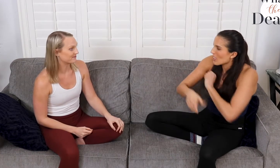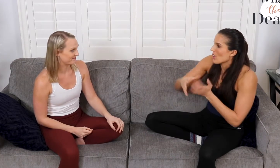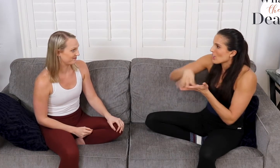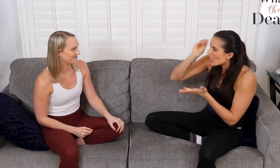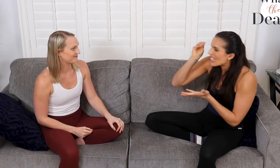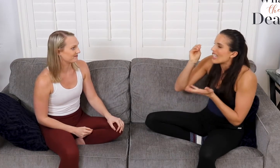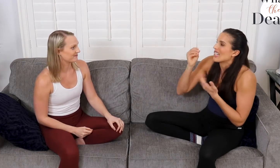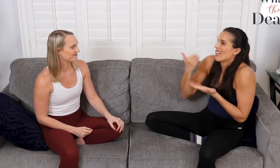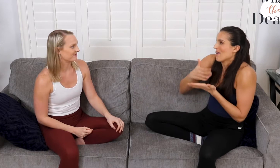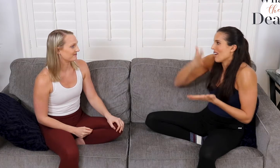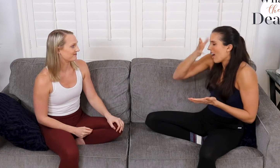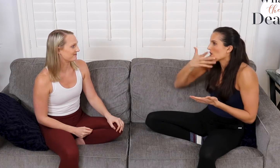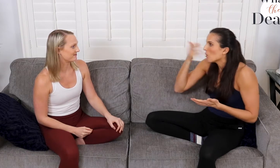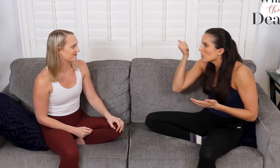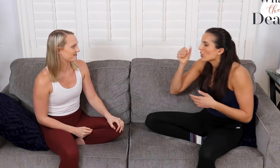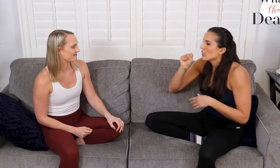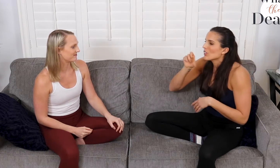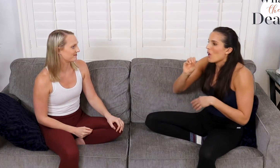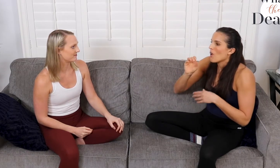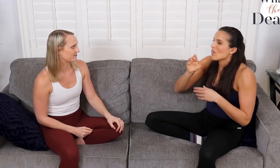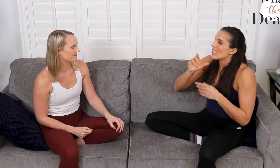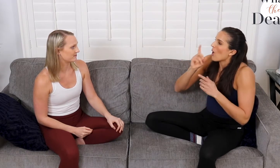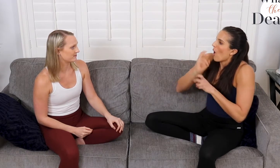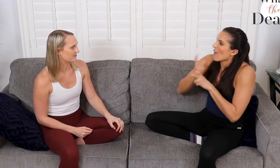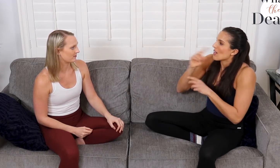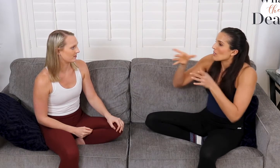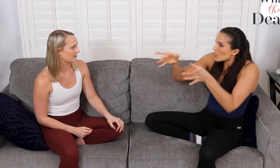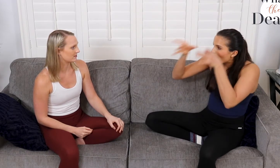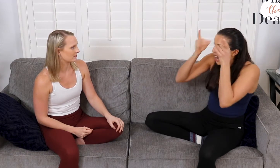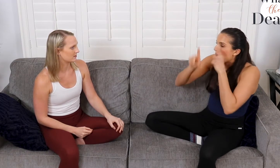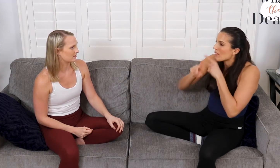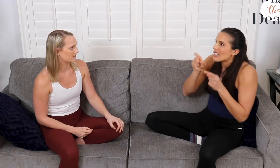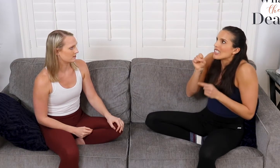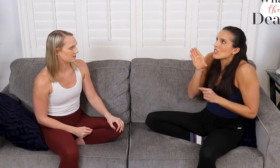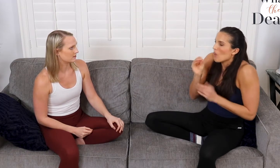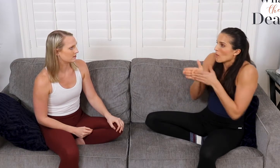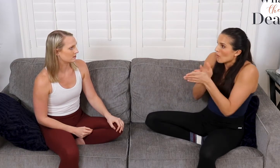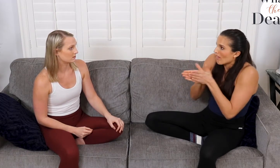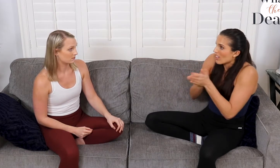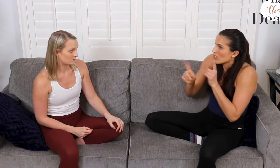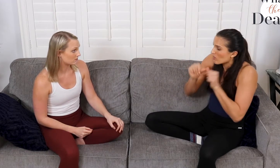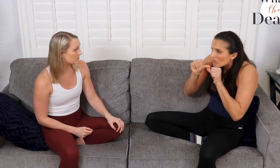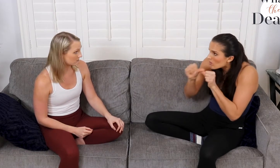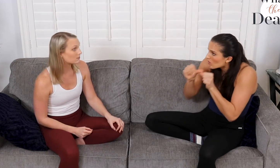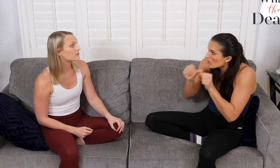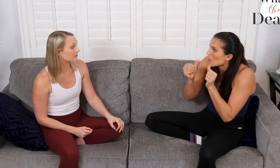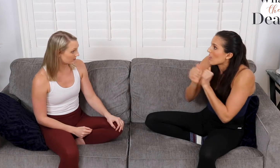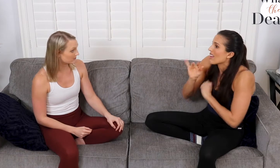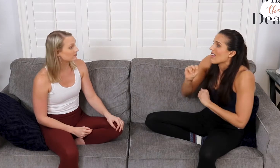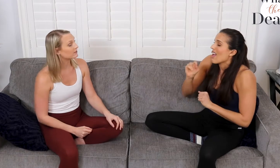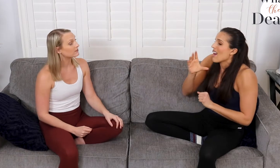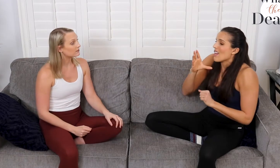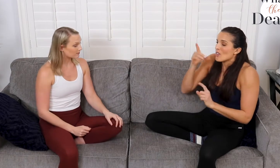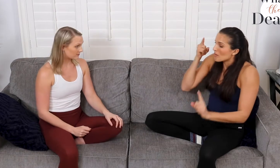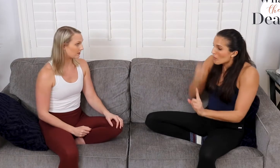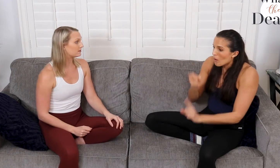he could, so that he could talk to me in the car before getting to you. And so it was just a very huge